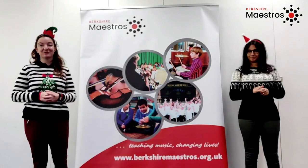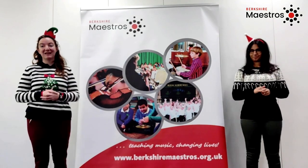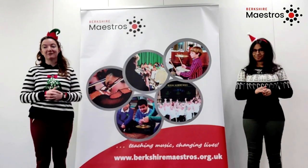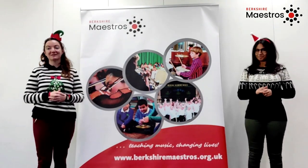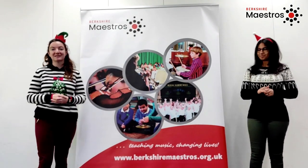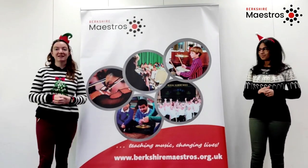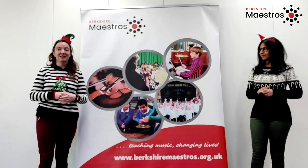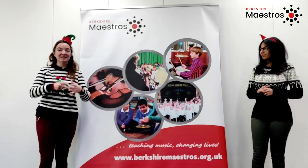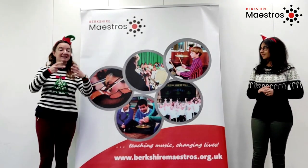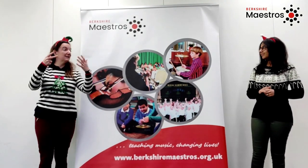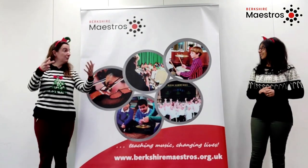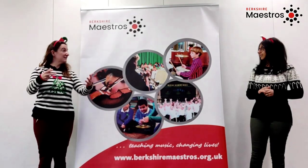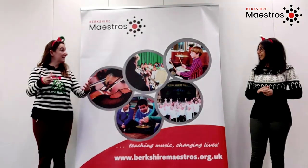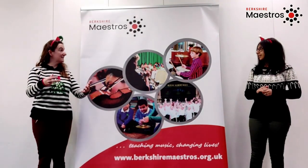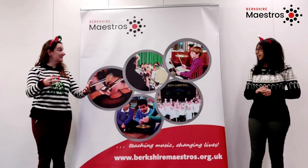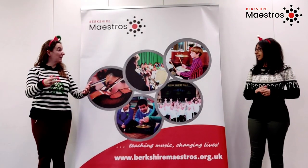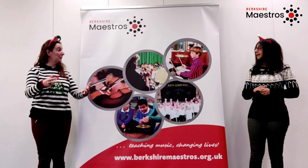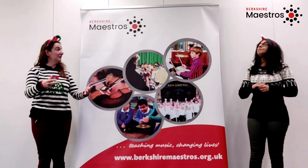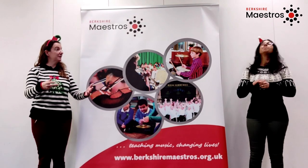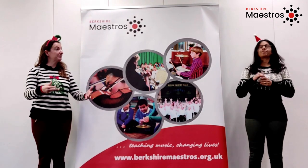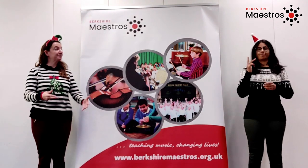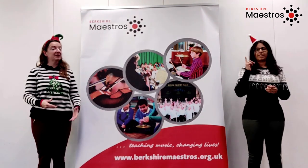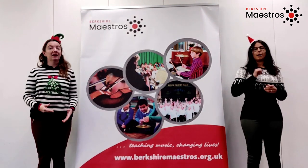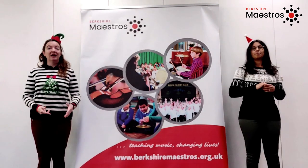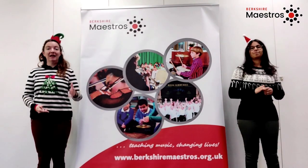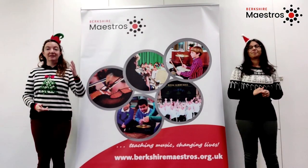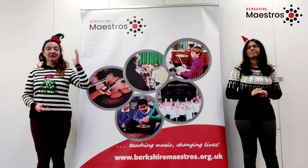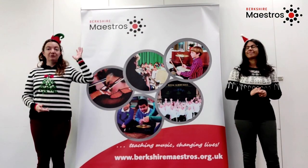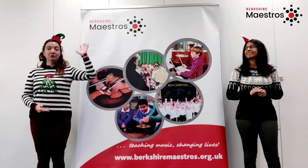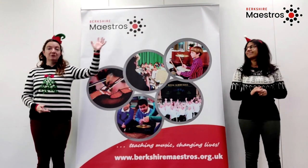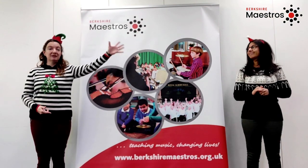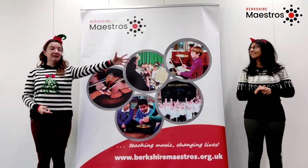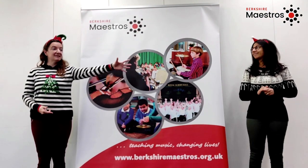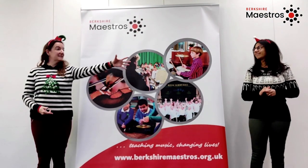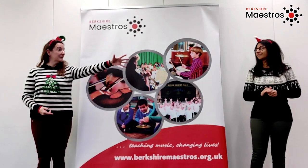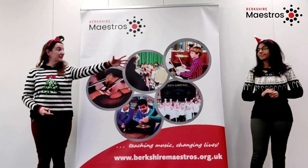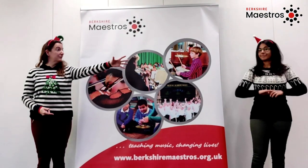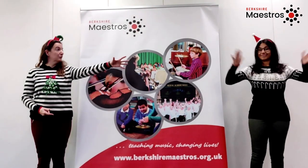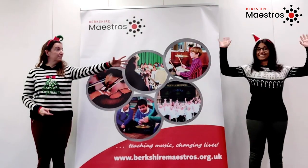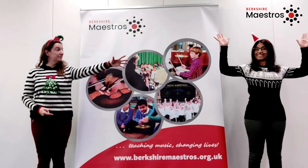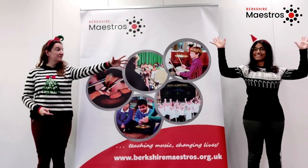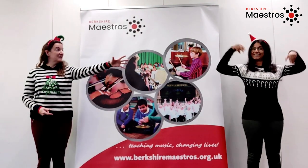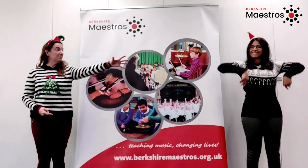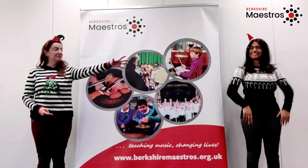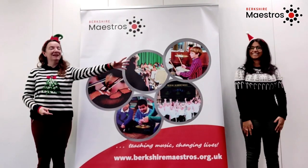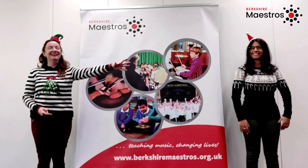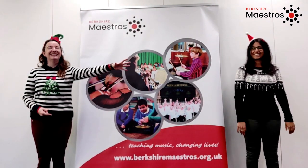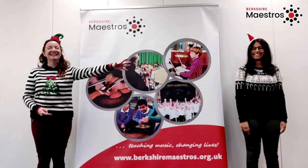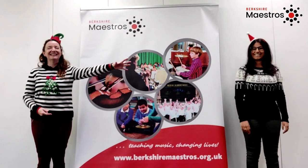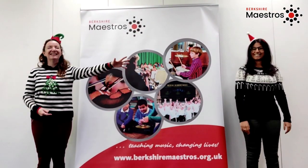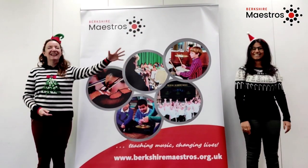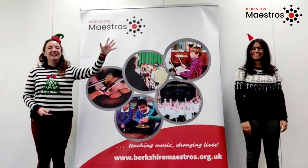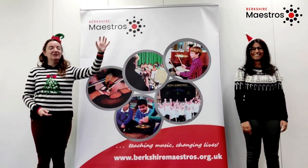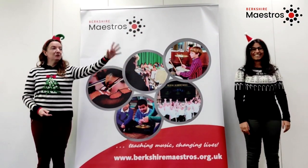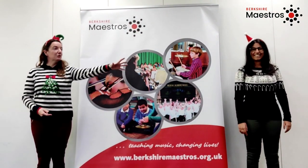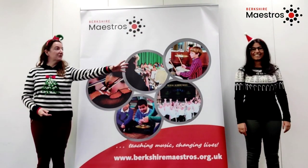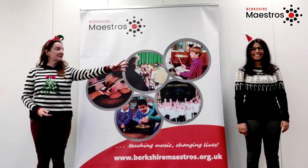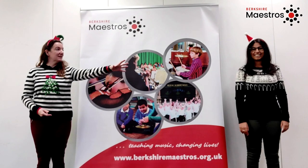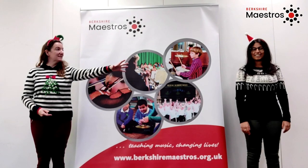on carrots. Let's sing it all together to start with. Yeah. And then if you're on Katie's side of your team, you're going to then